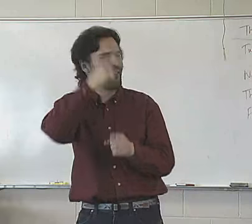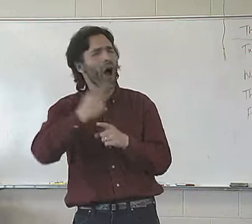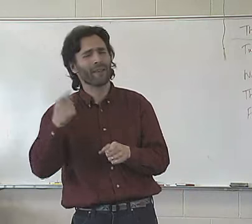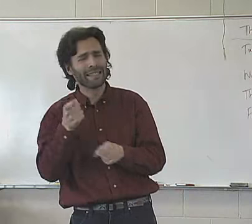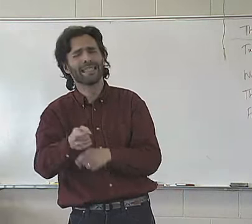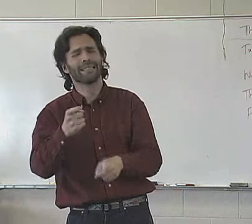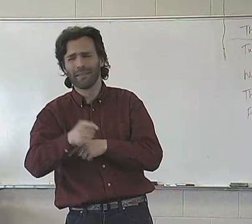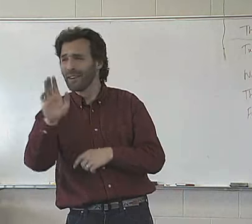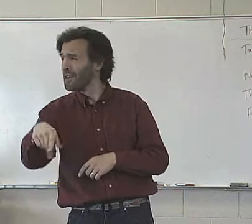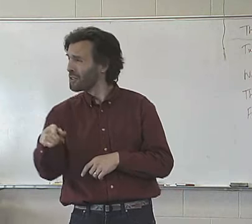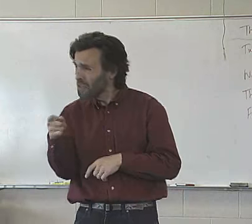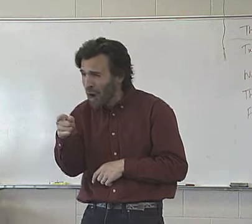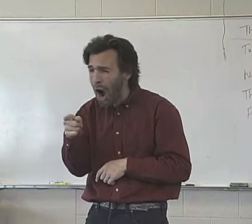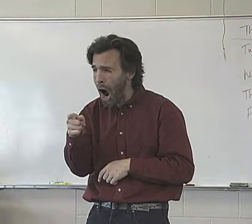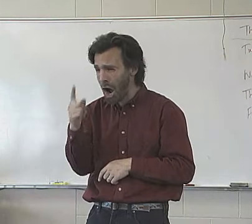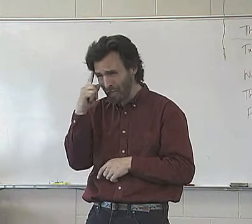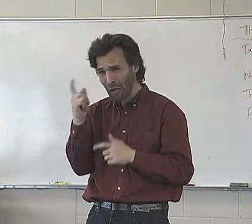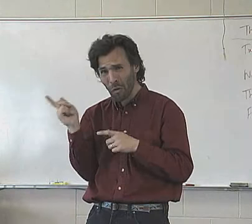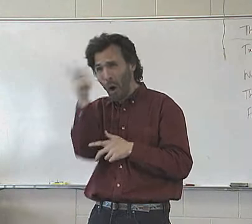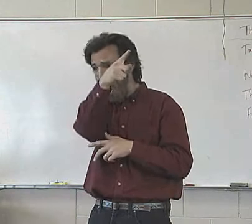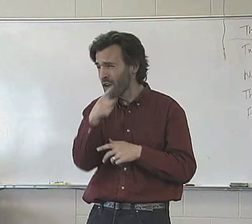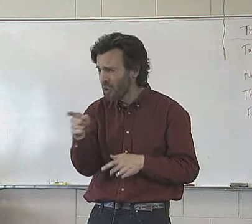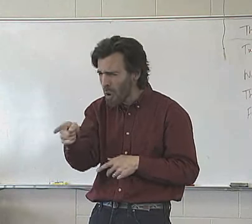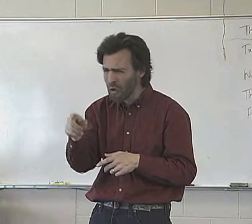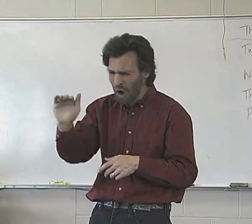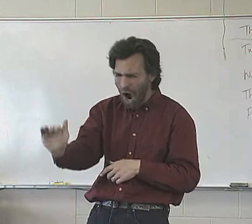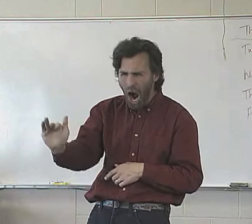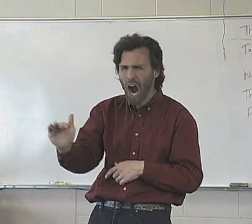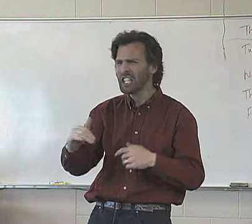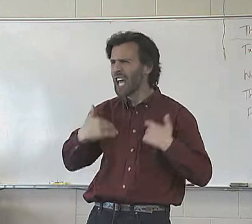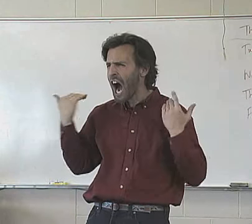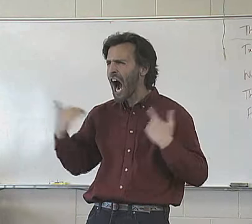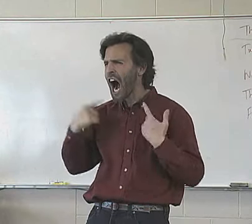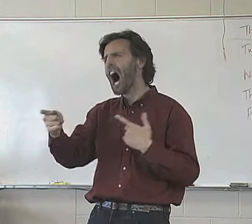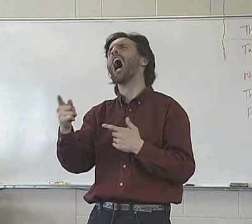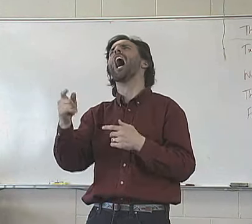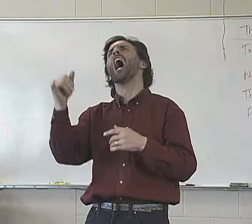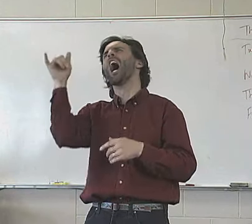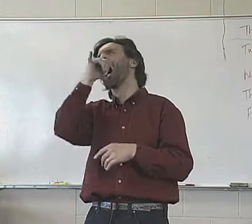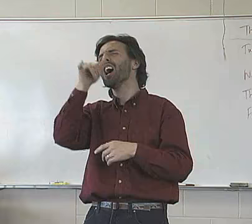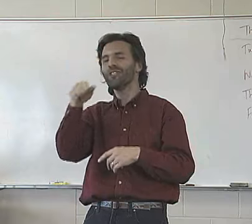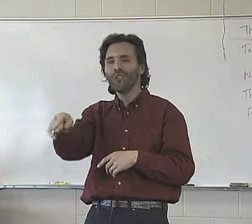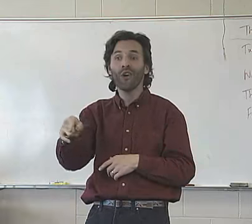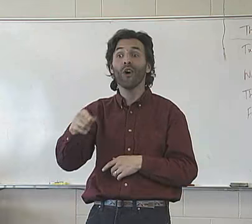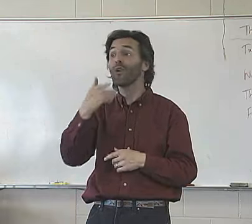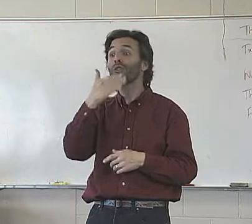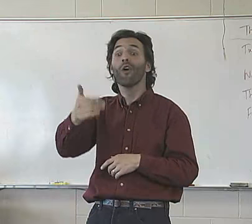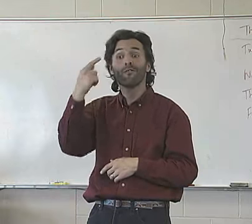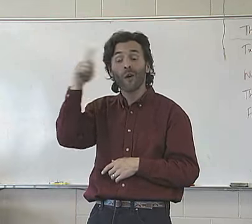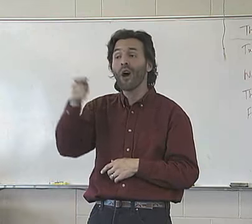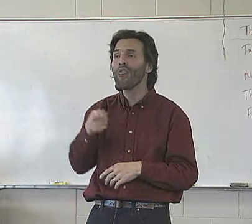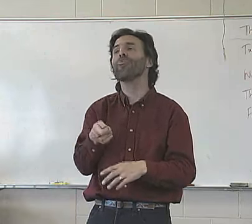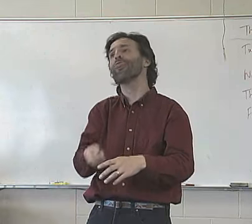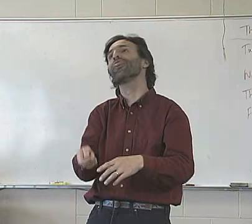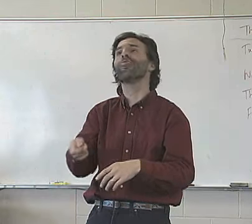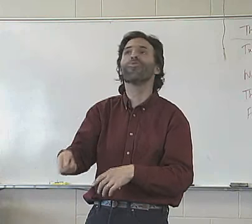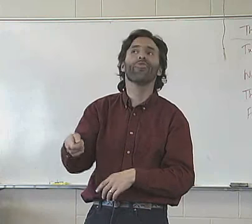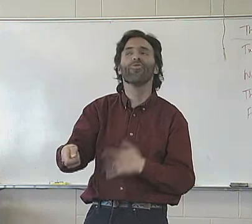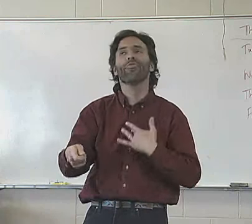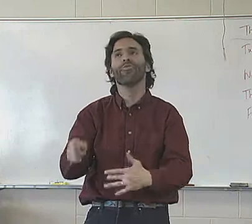and deal with a troll? I mean, get serious. I mean, we all know the only thing you're good for is sitting around in the fireplace poking